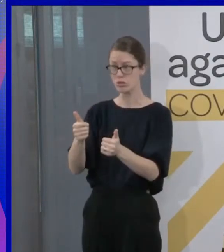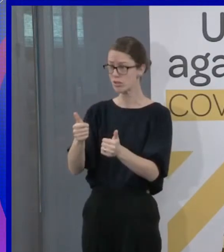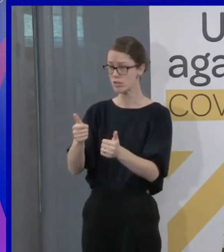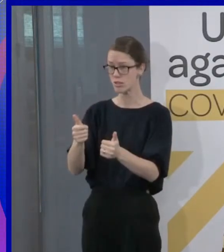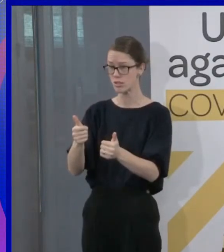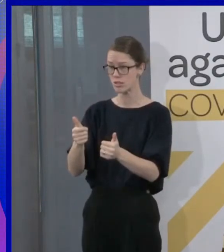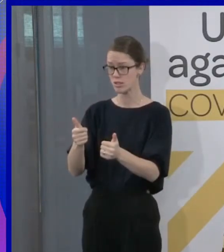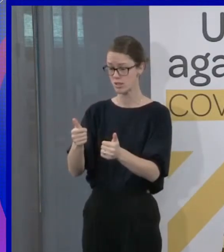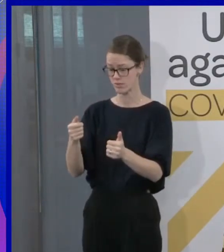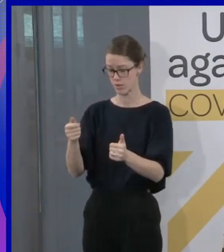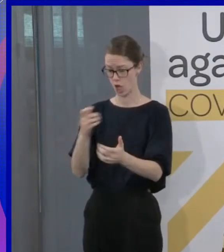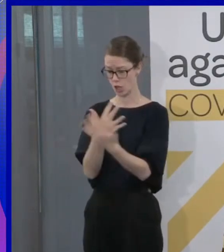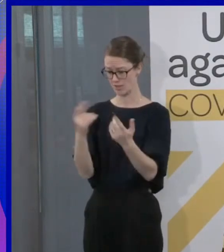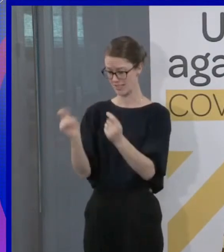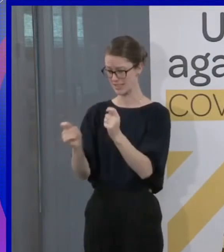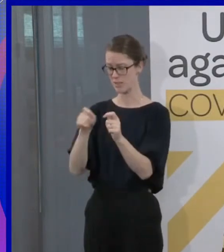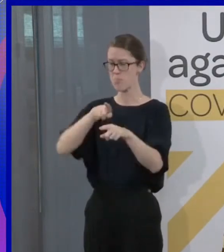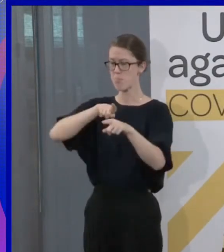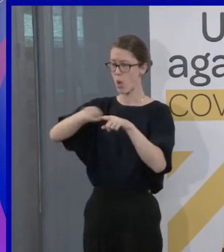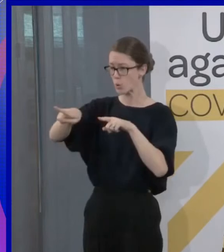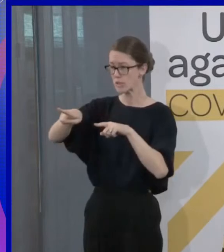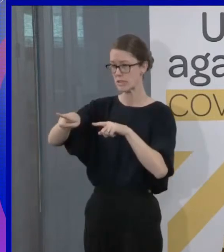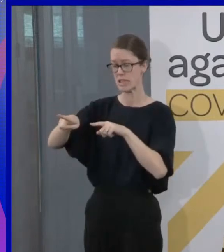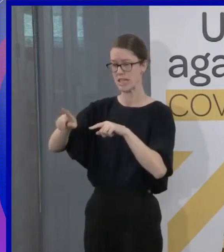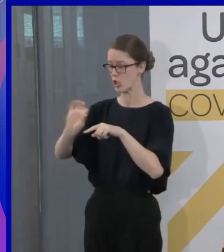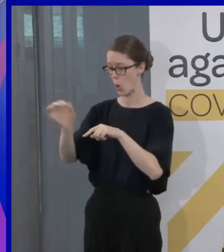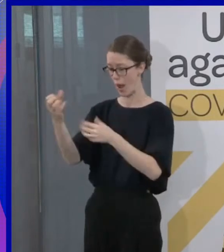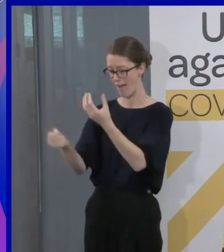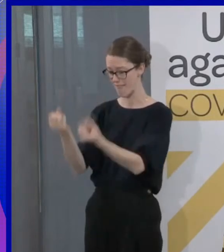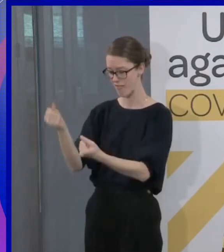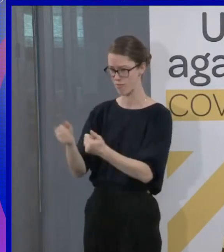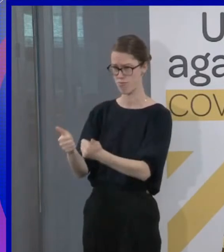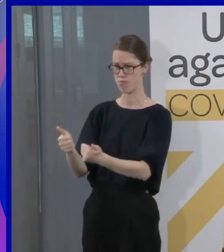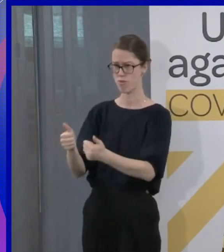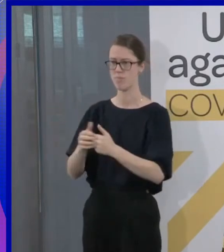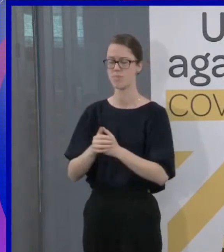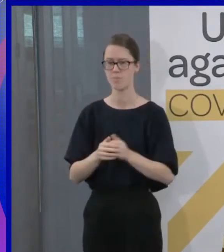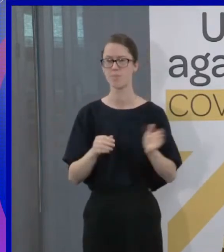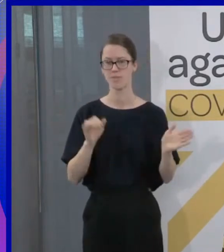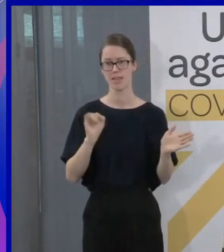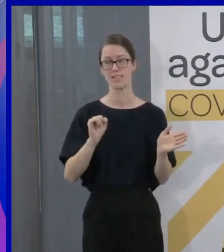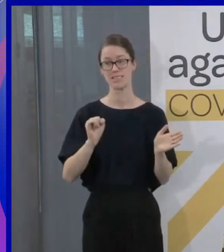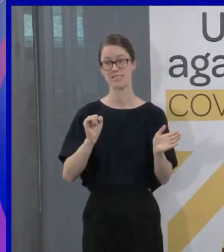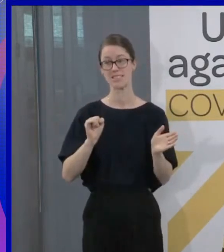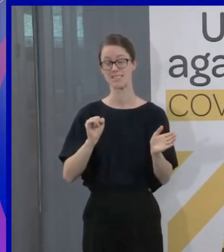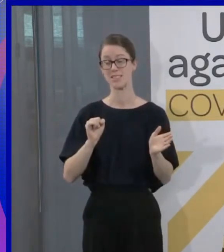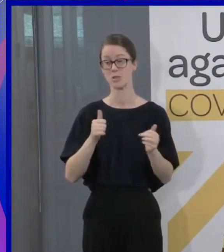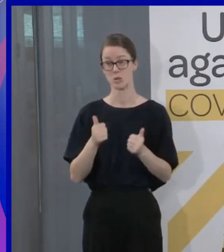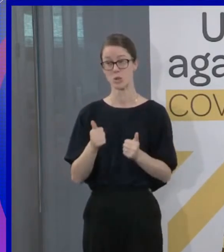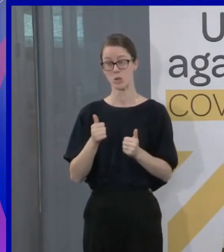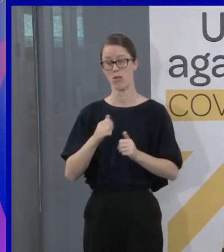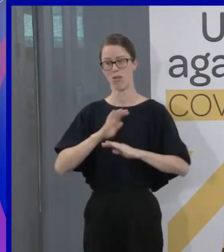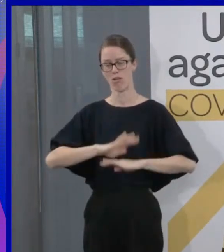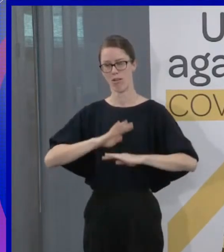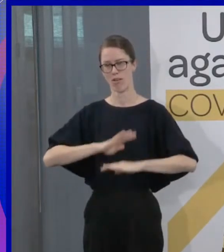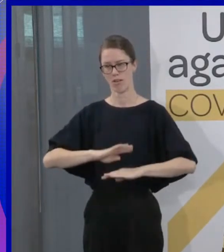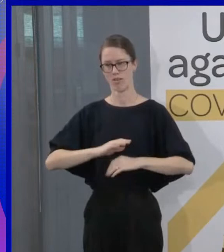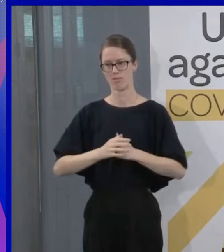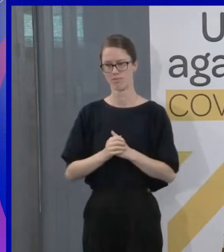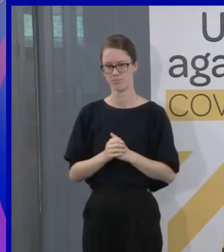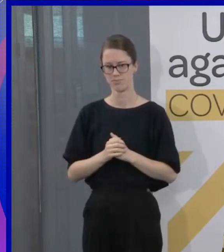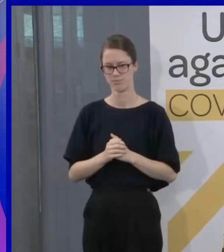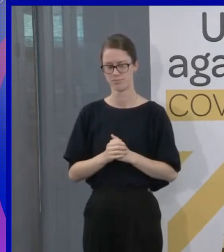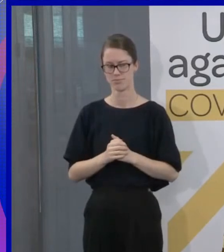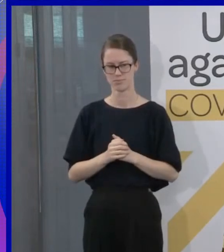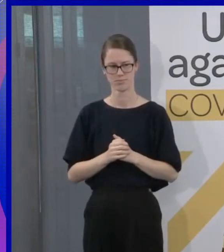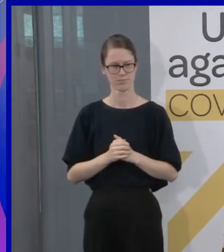the perimeter is being... Look, it is reassuring, especially because remembering all of our close contacts are being tested as we go through this. A